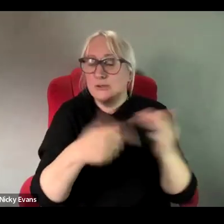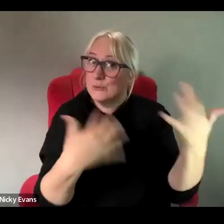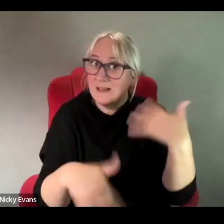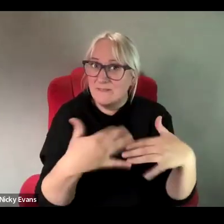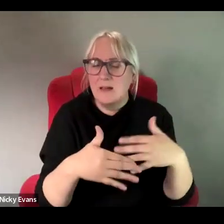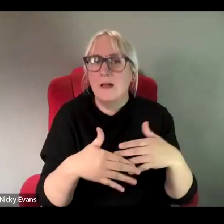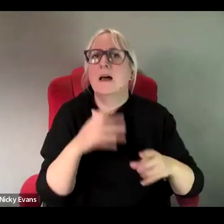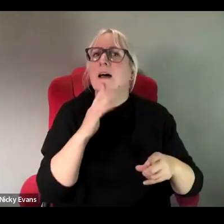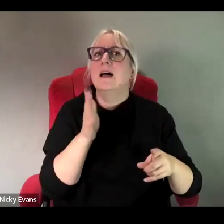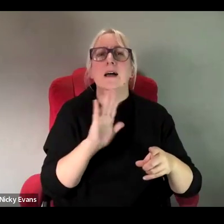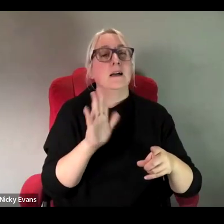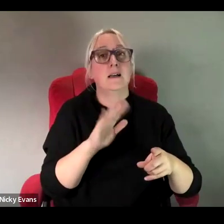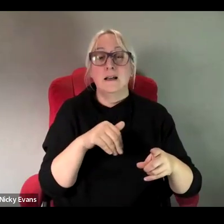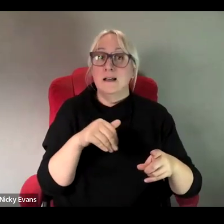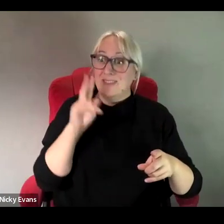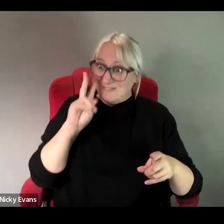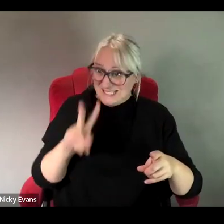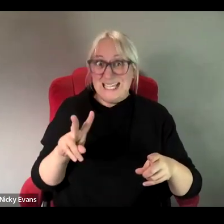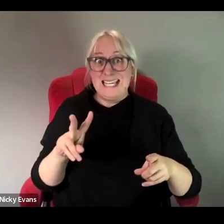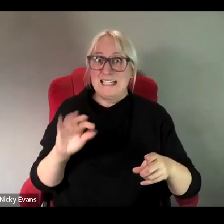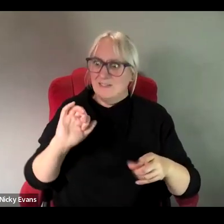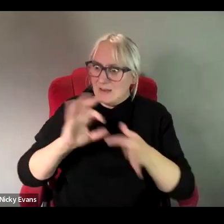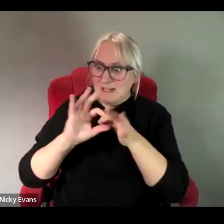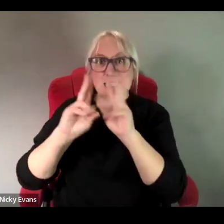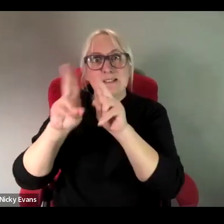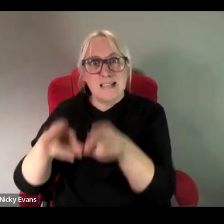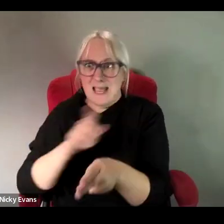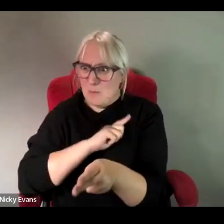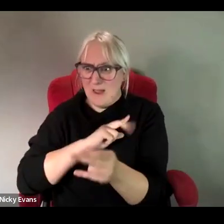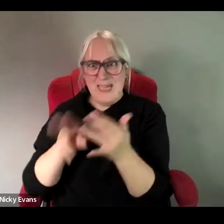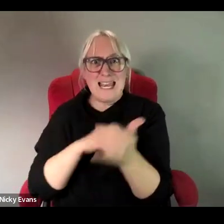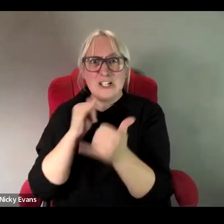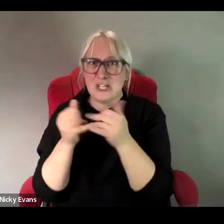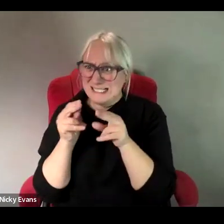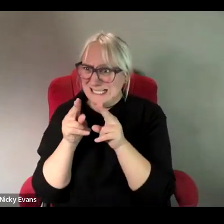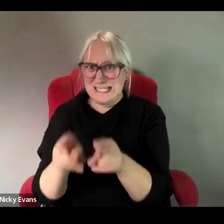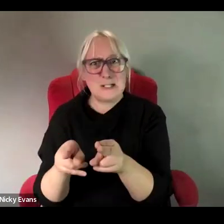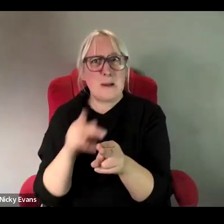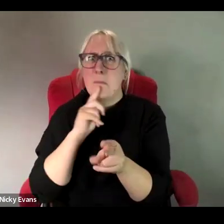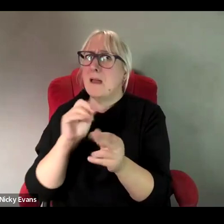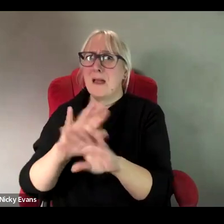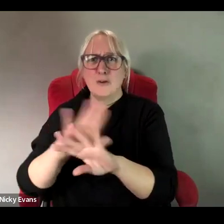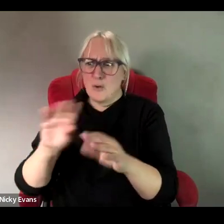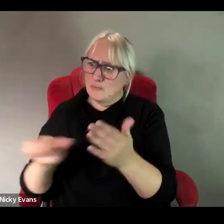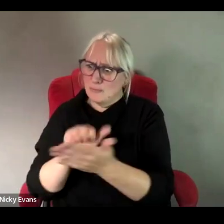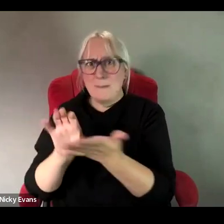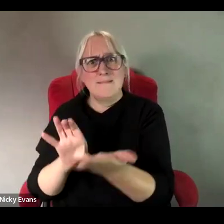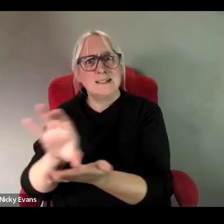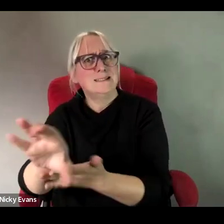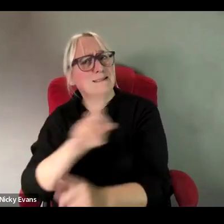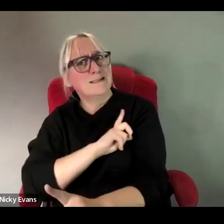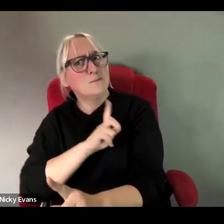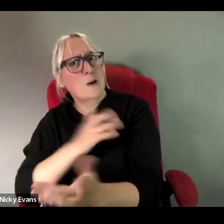die under a buckling and underfunded NHS system. And that brings us back round to fixing the foundation. So that links in really